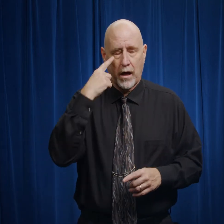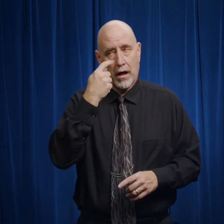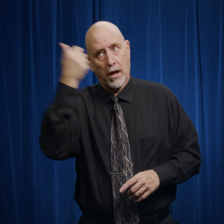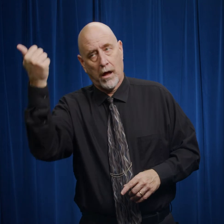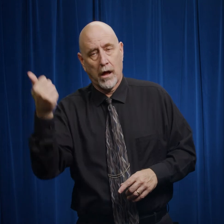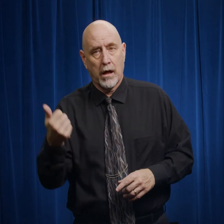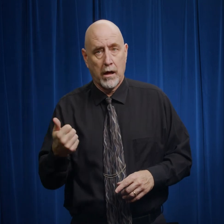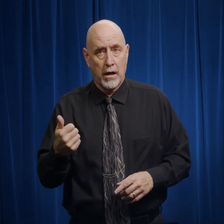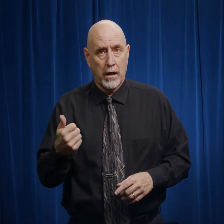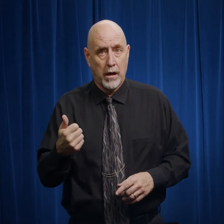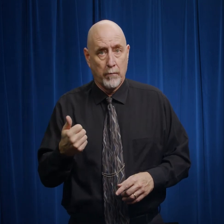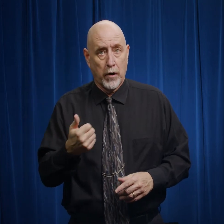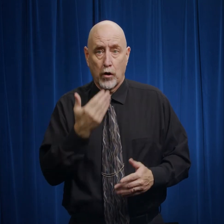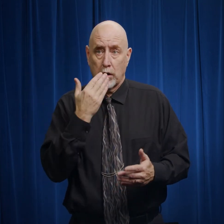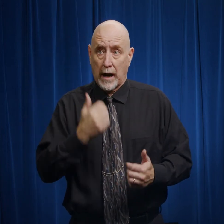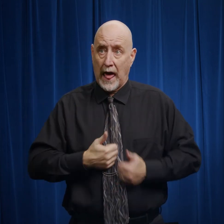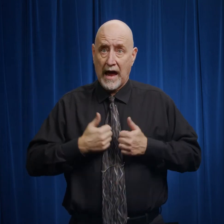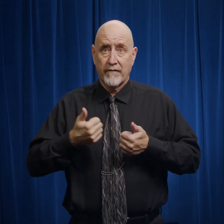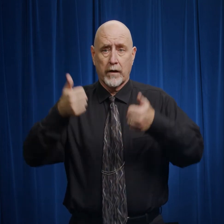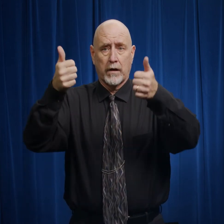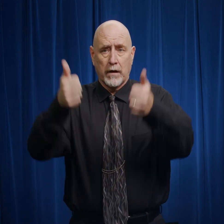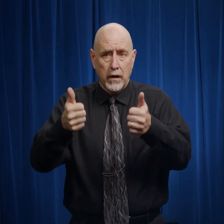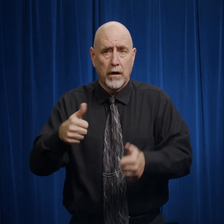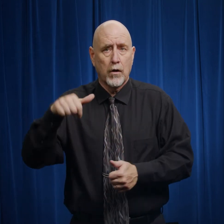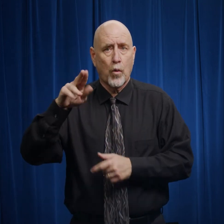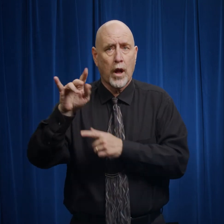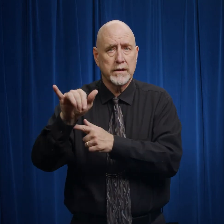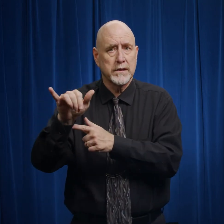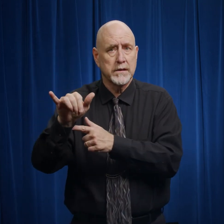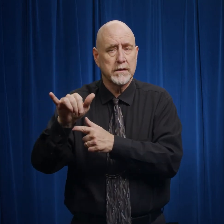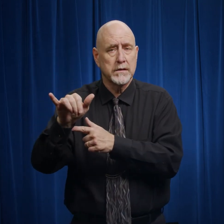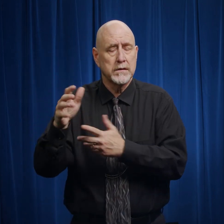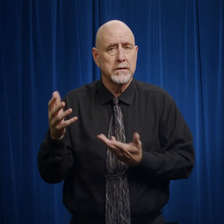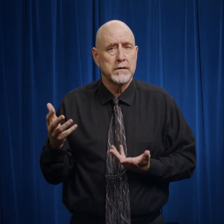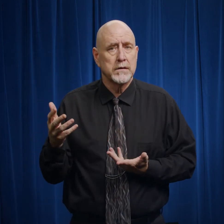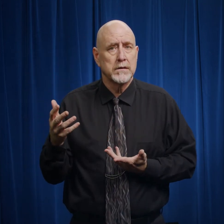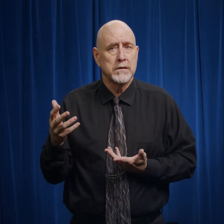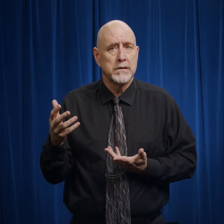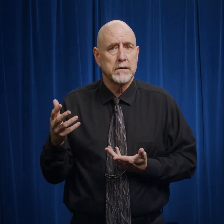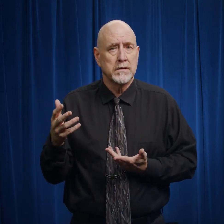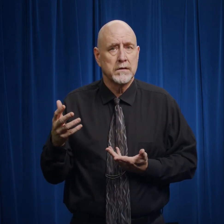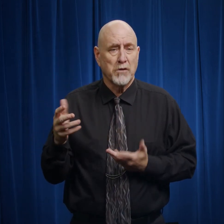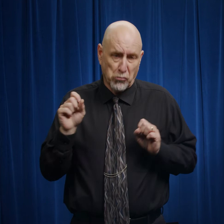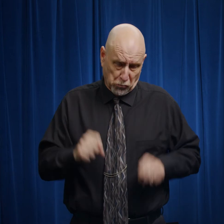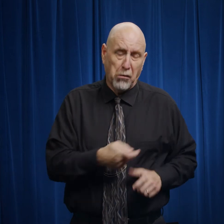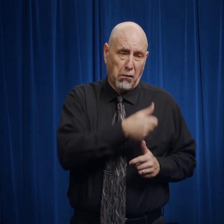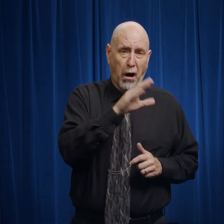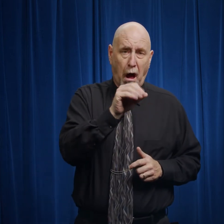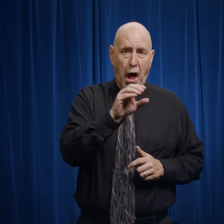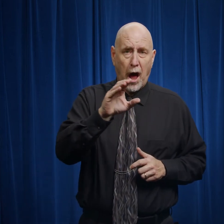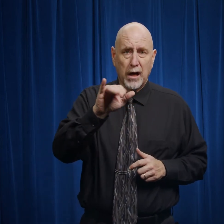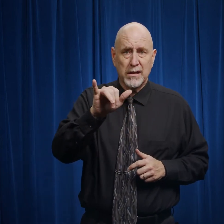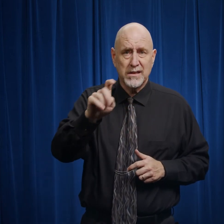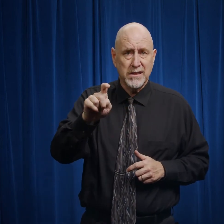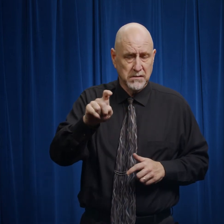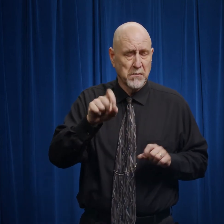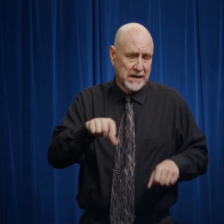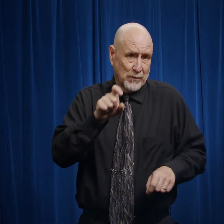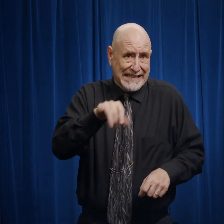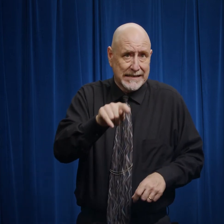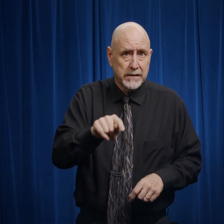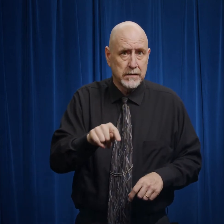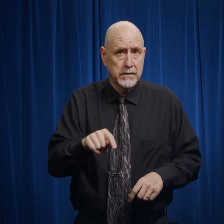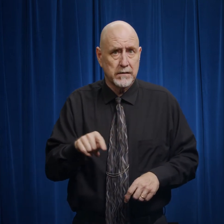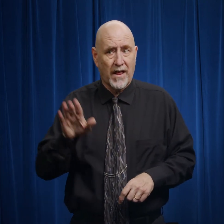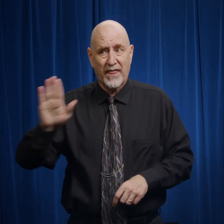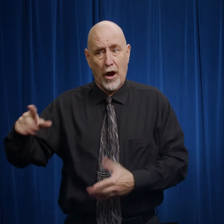your left eyeball, but the quality of life that you were living would definitely be reduced. You see, the vestigial